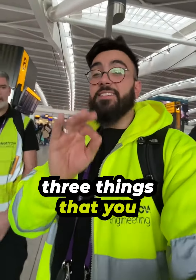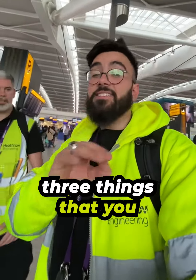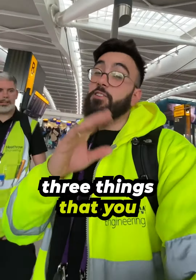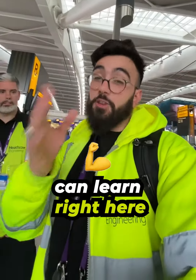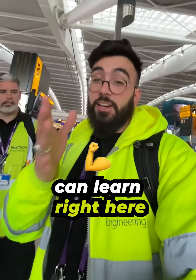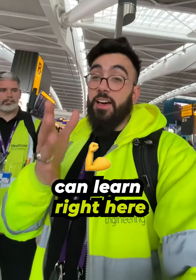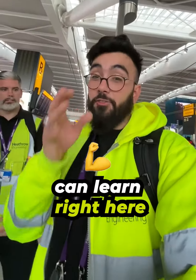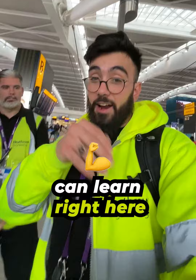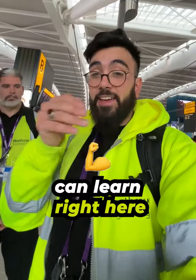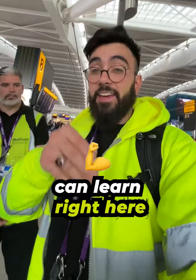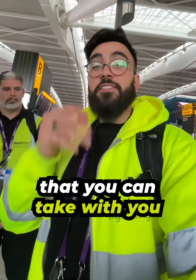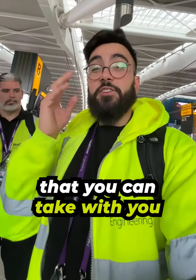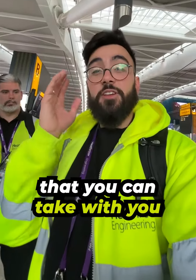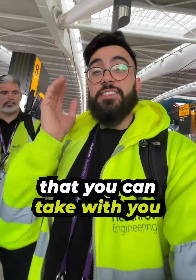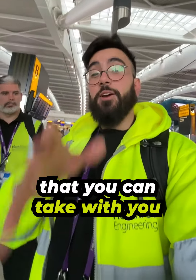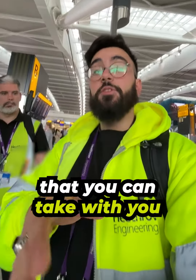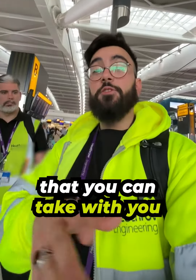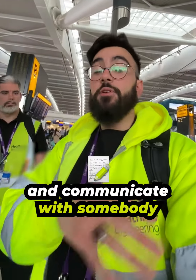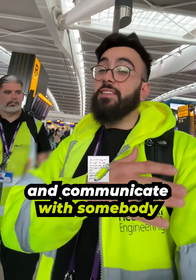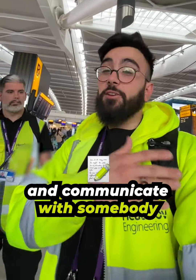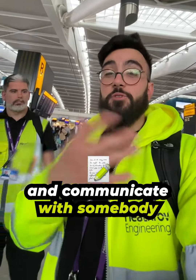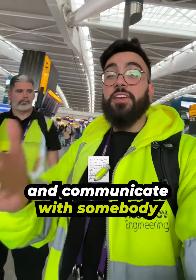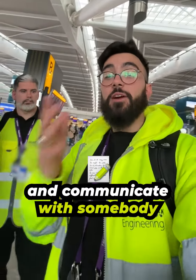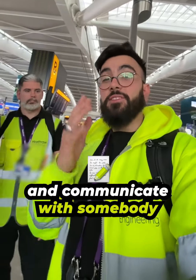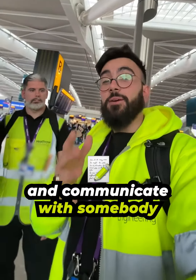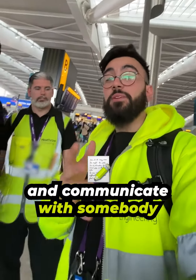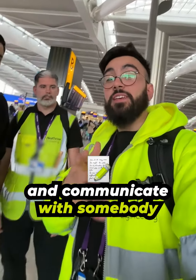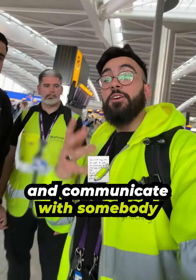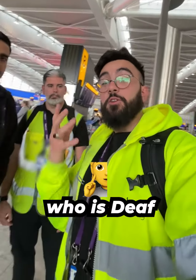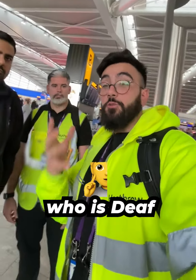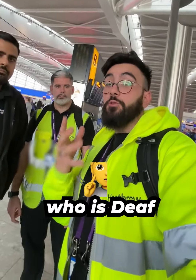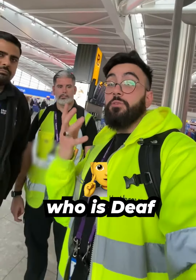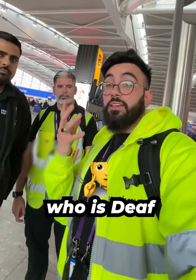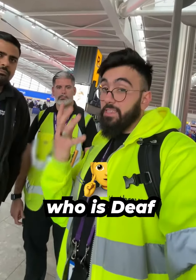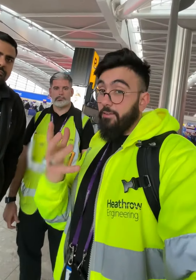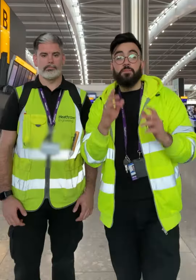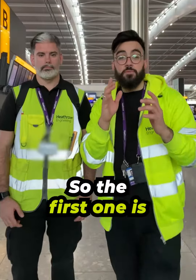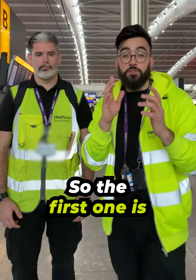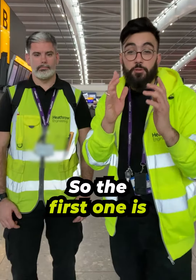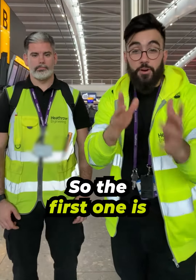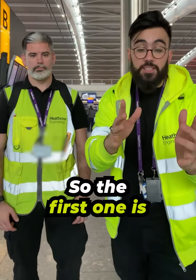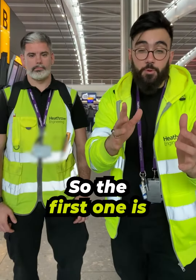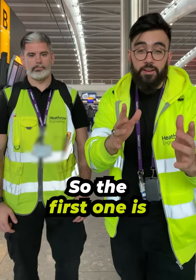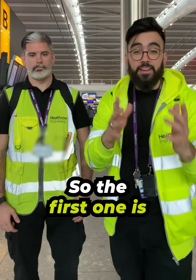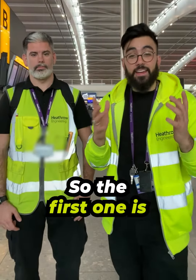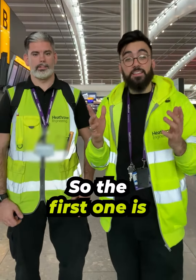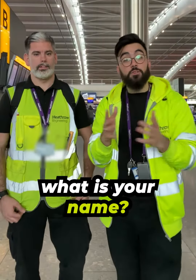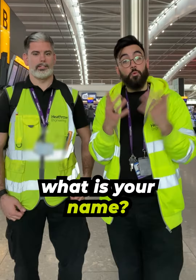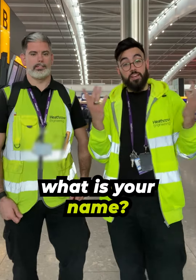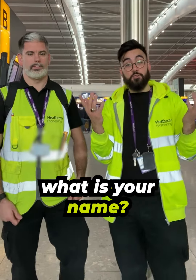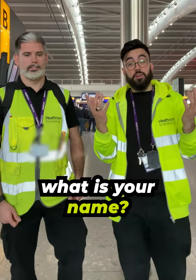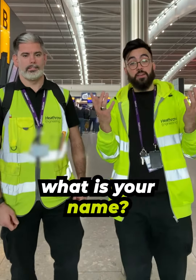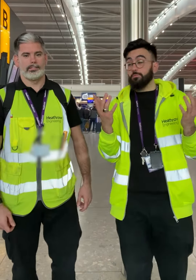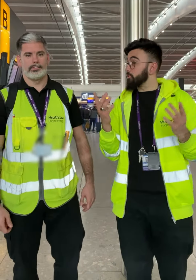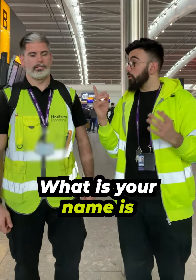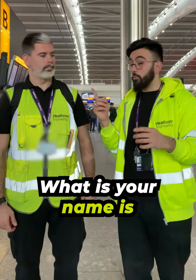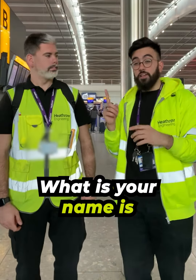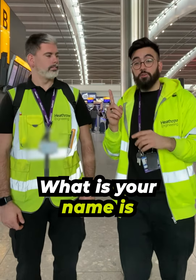that you can learn right here that you can take with you and communicate with somebody who is deaf. So the first one is, what is your name? So what is your name